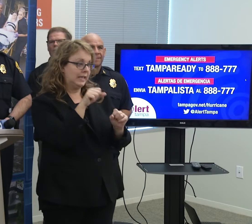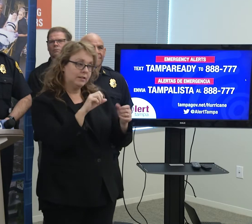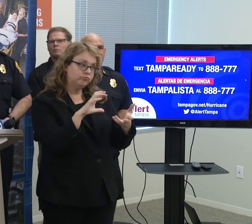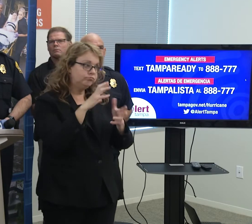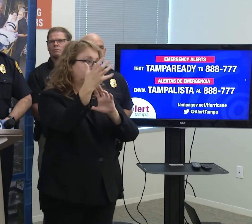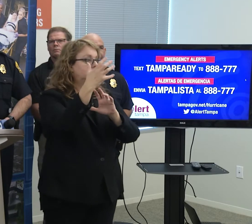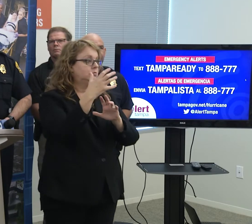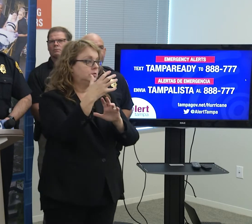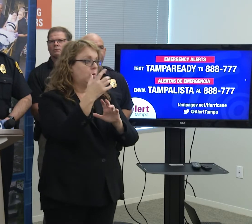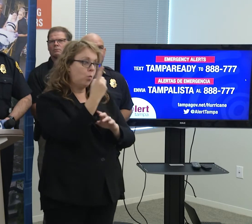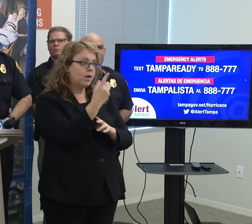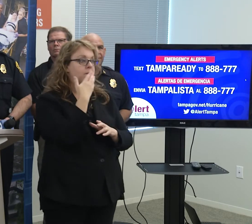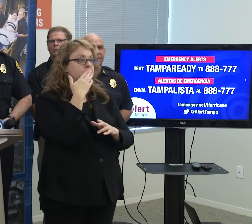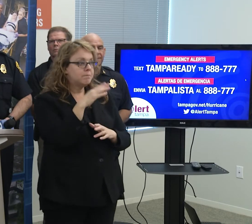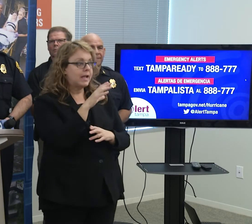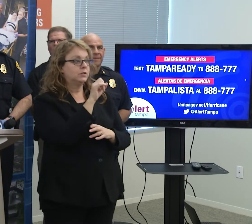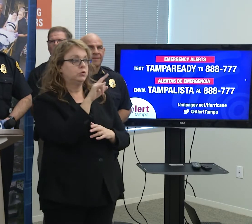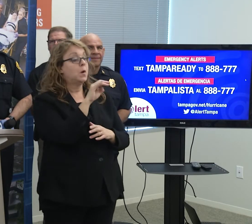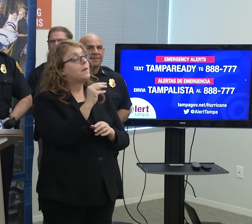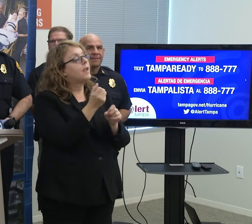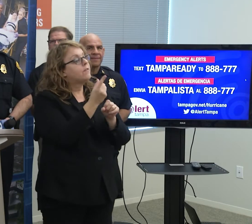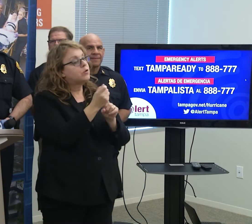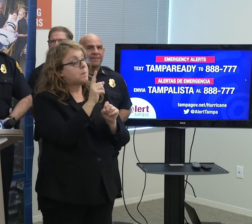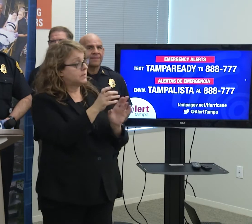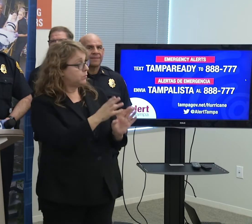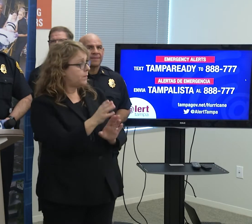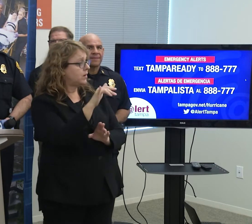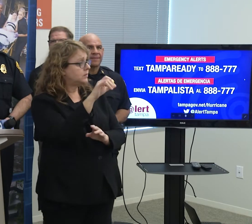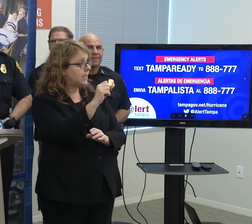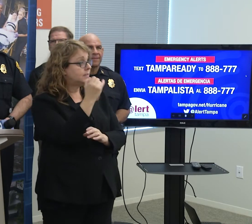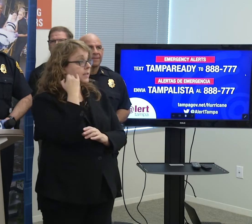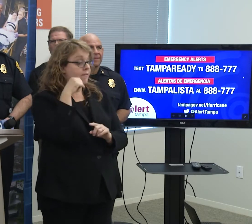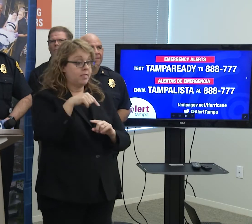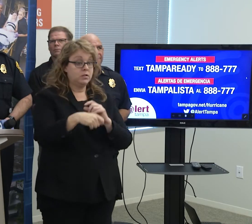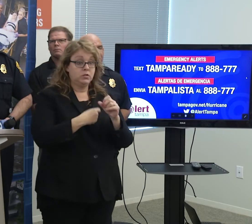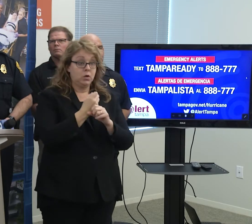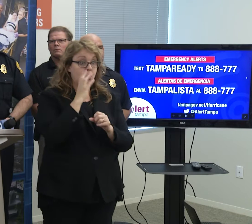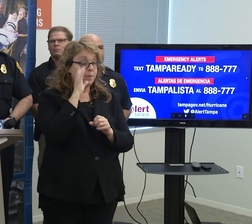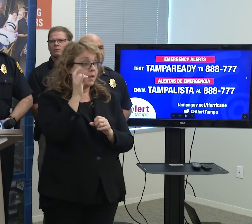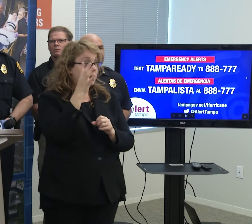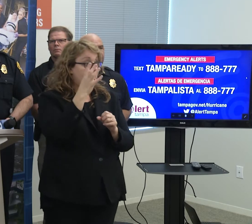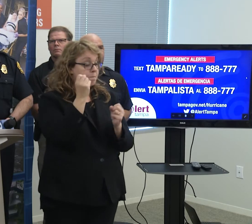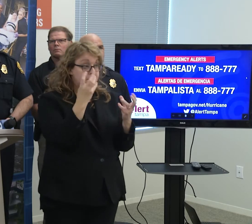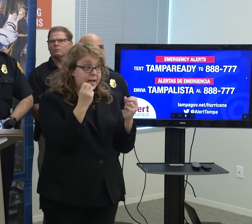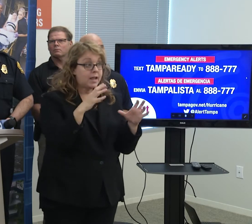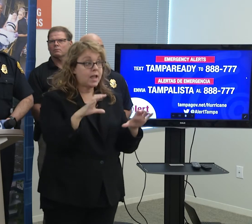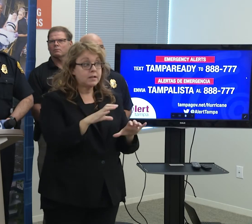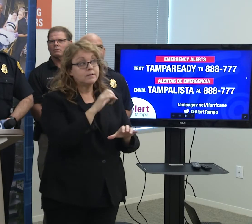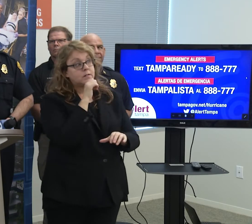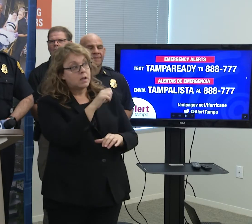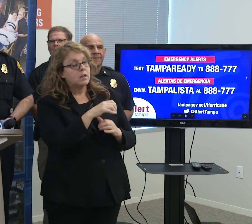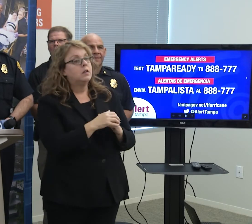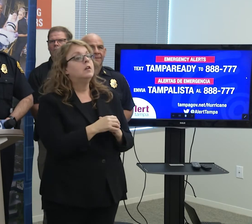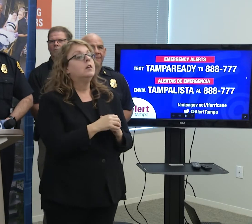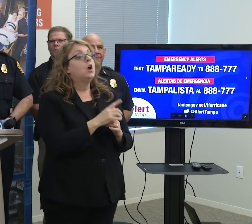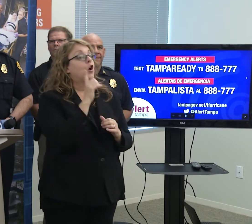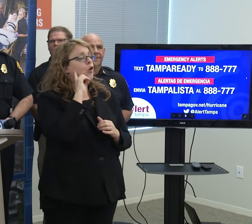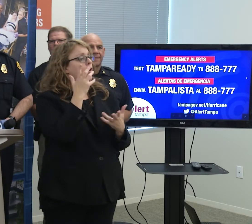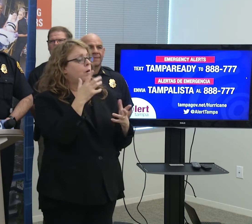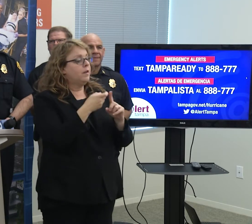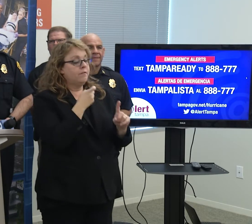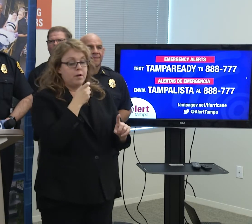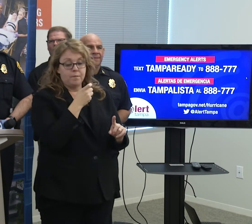and to change our lives forever. So again, every year we have to prepare as if this is going to be the year that we see a hurricane. And as we heard already